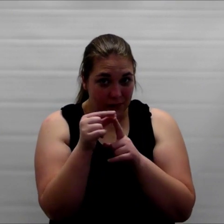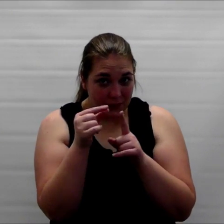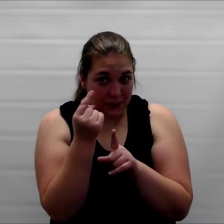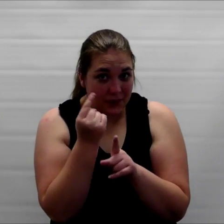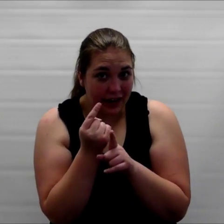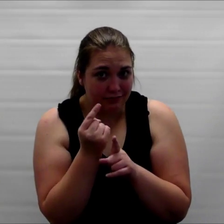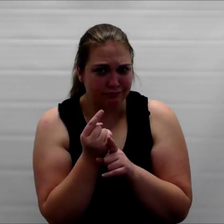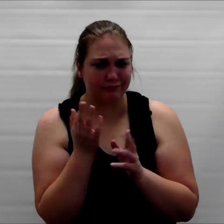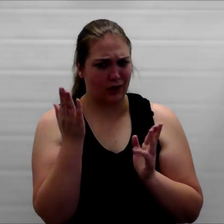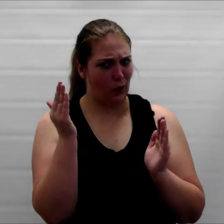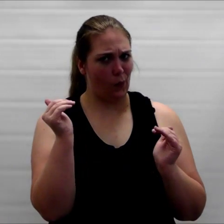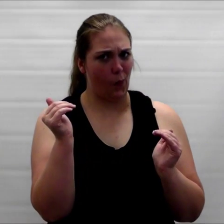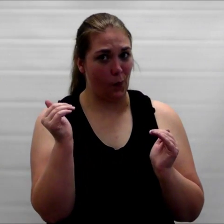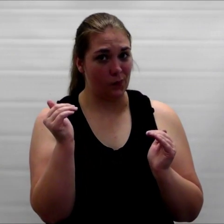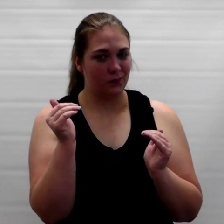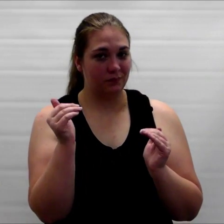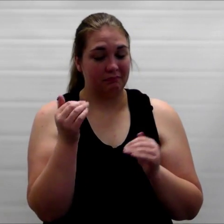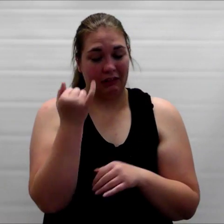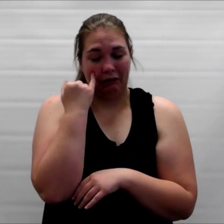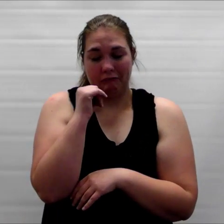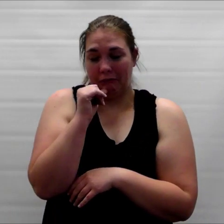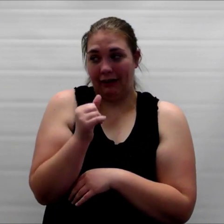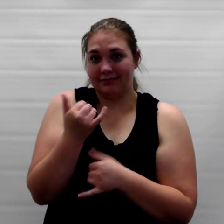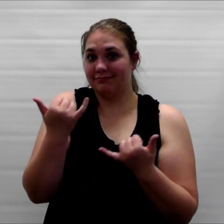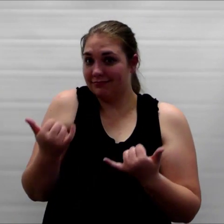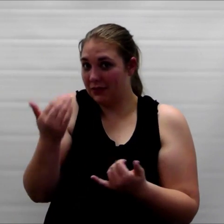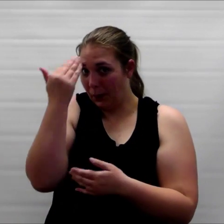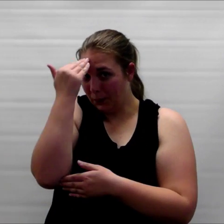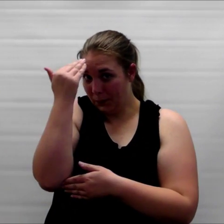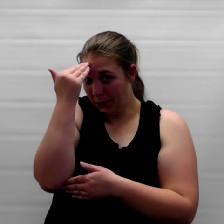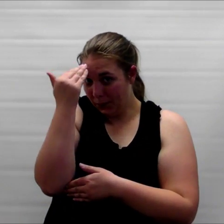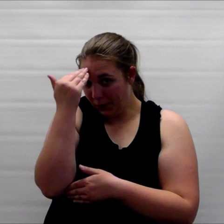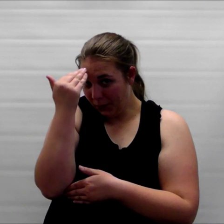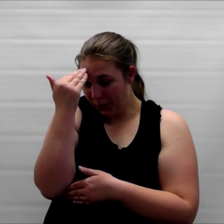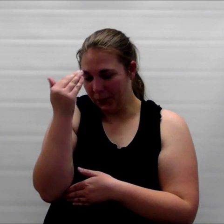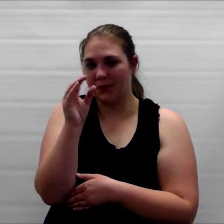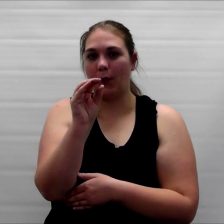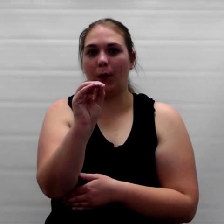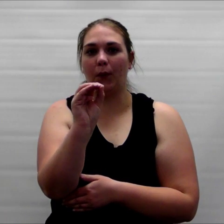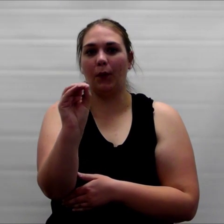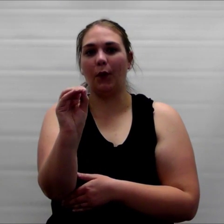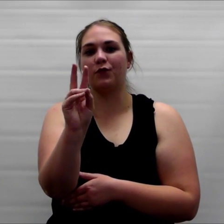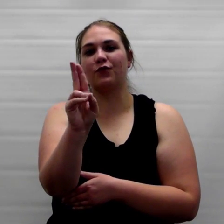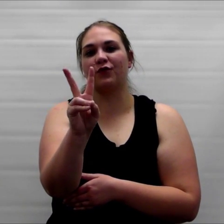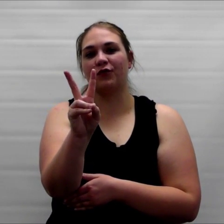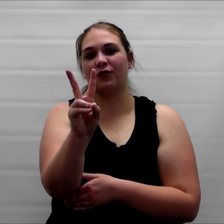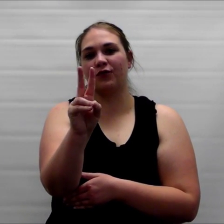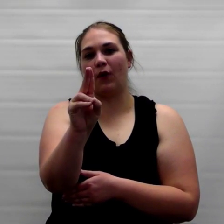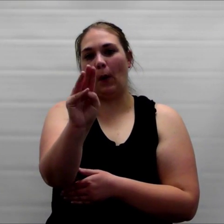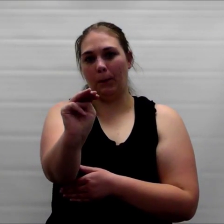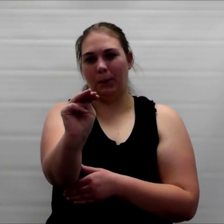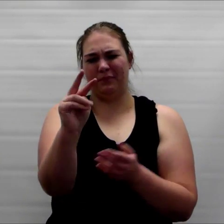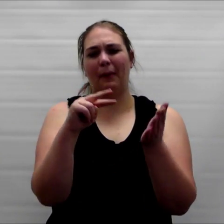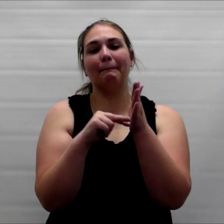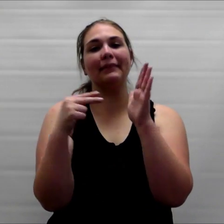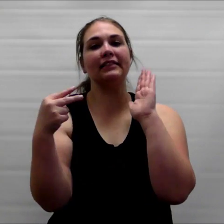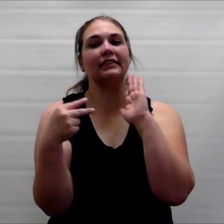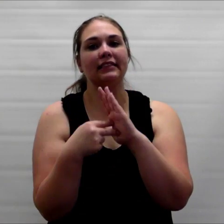You've learned that word, right? Well, I hope you have. And if not, now you know the word ovum